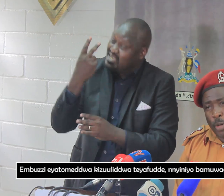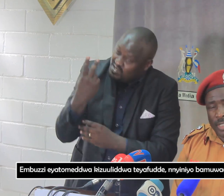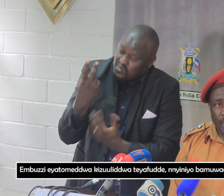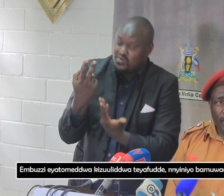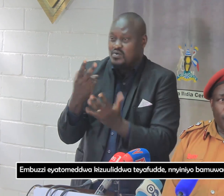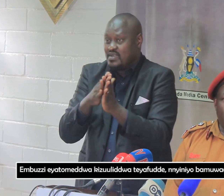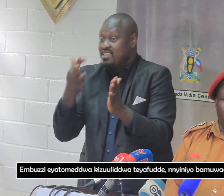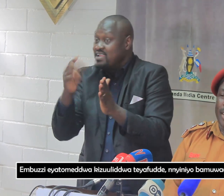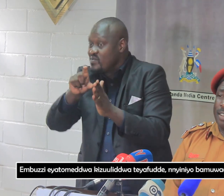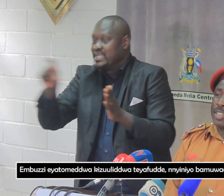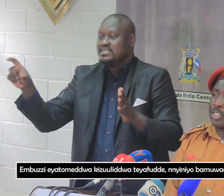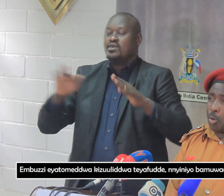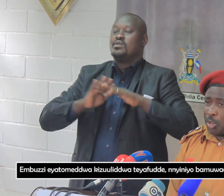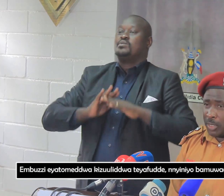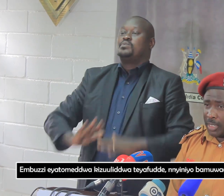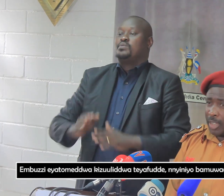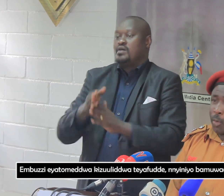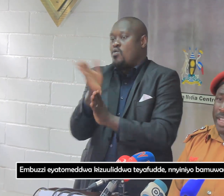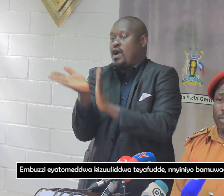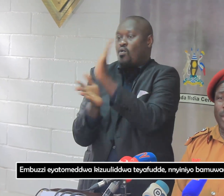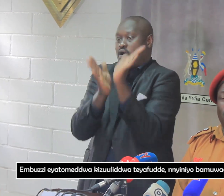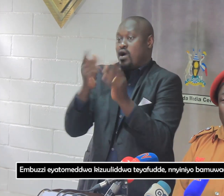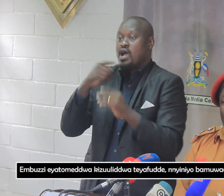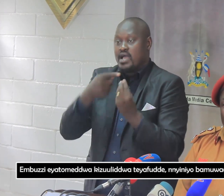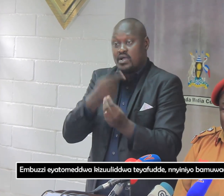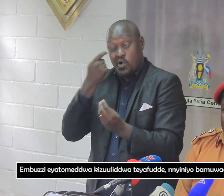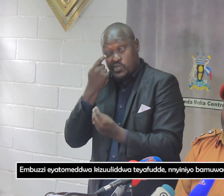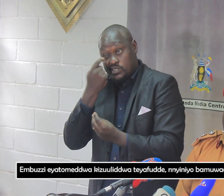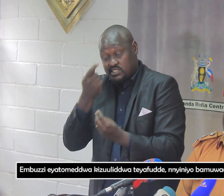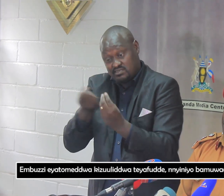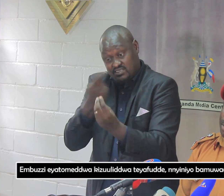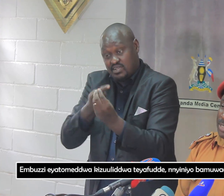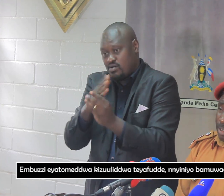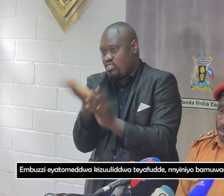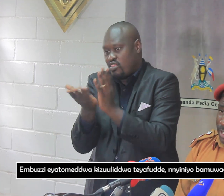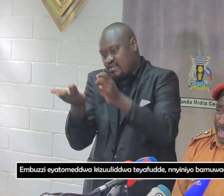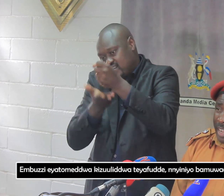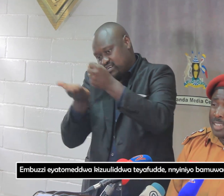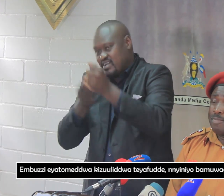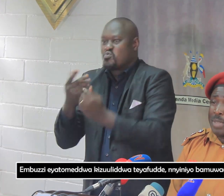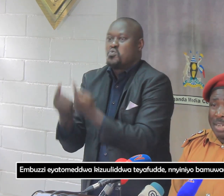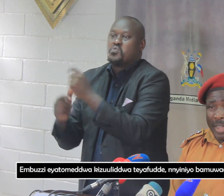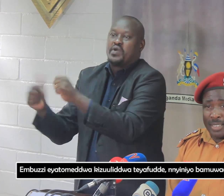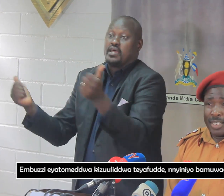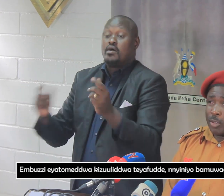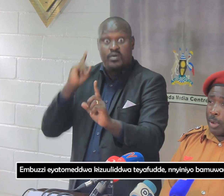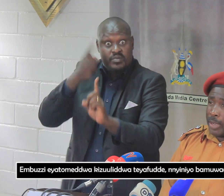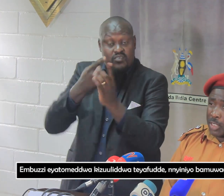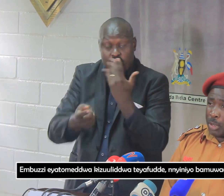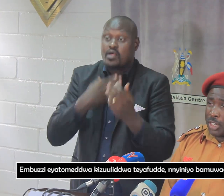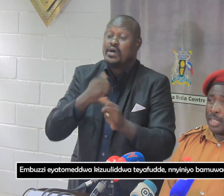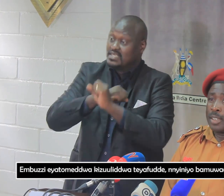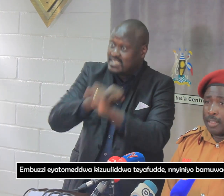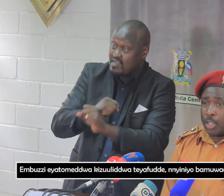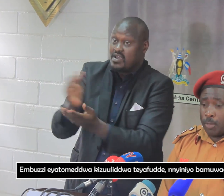3 weeks, you will have the leaves as onions. We are trying to do all this to keep safe and minimize on our